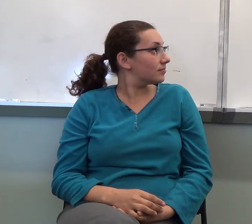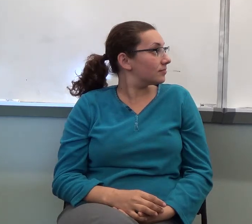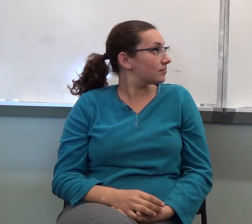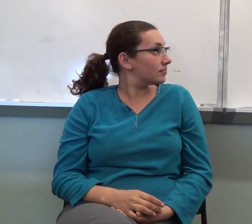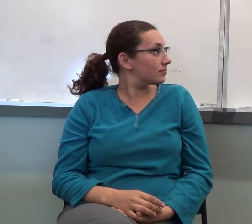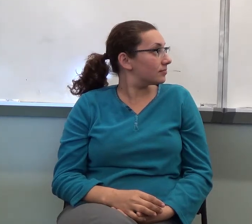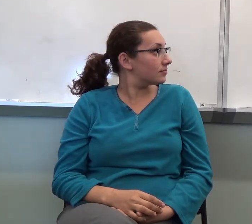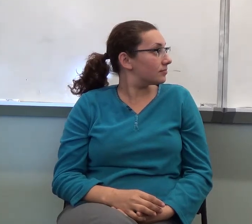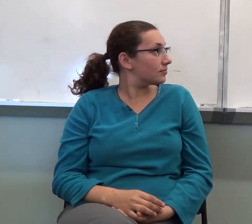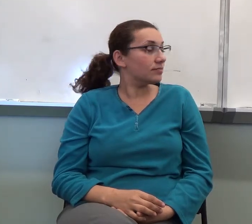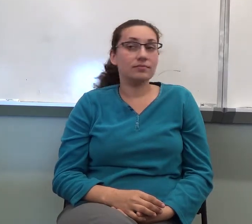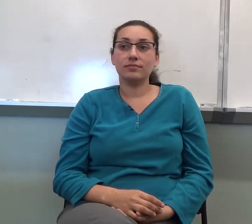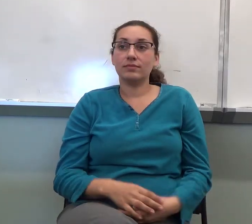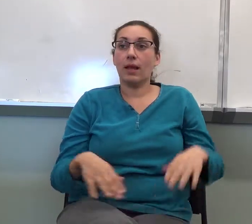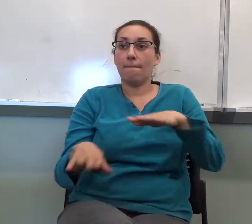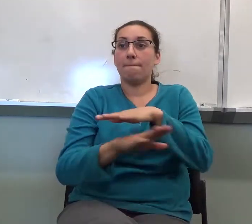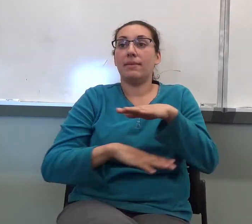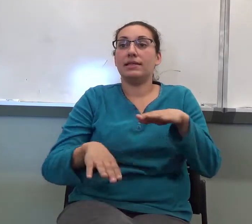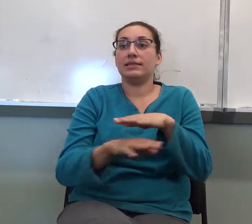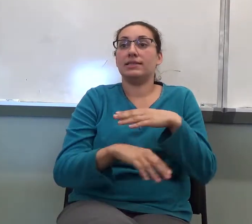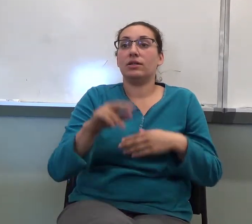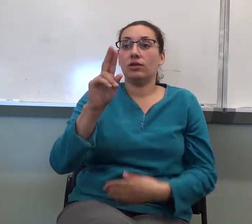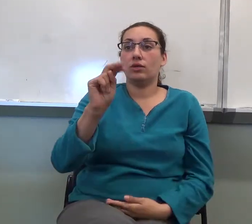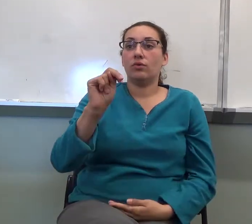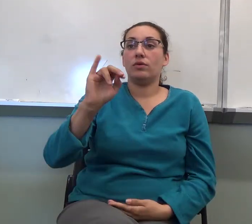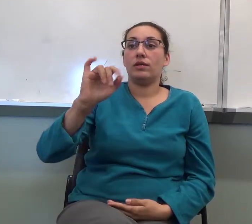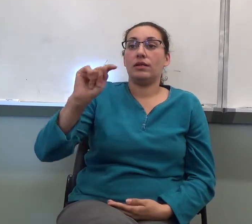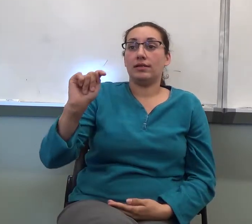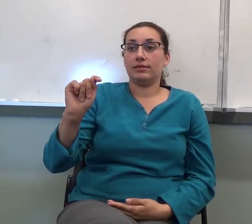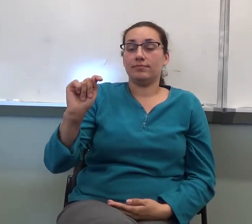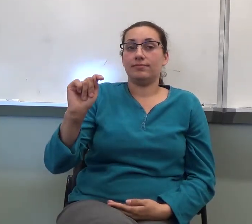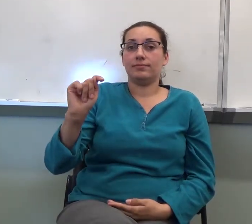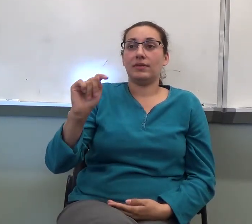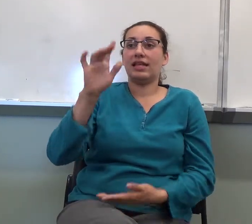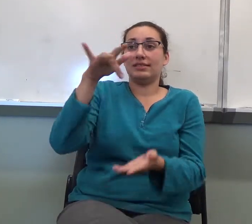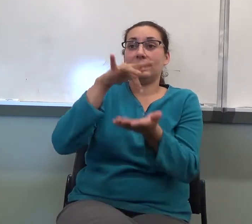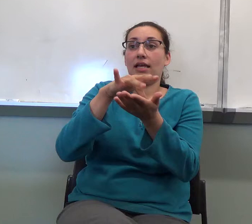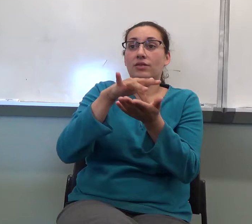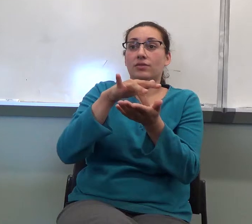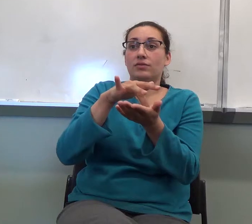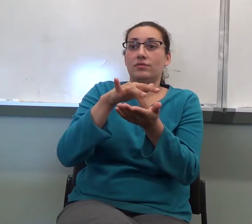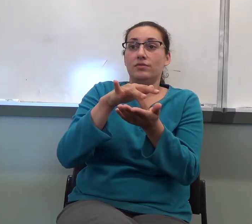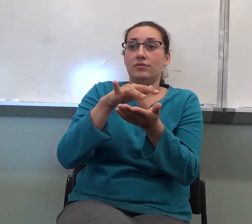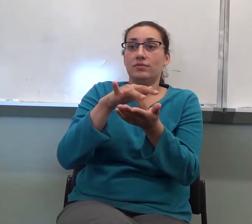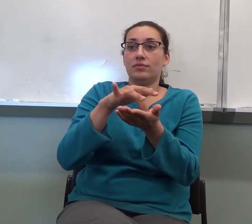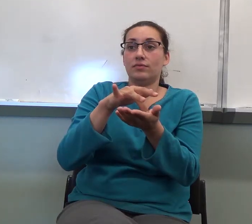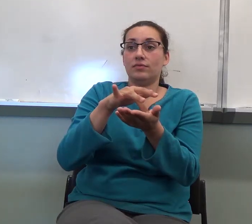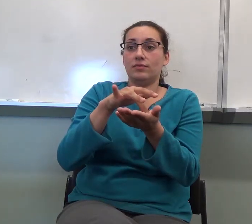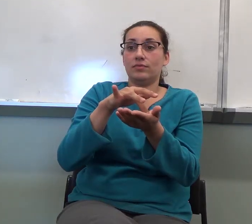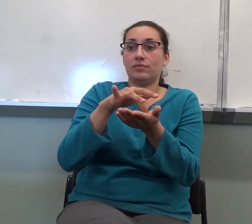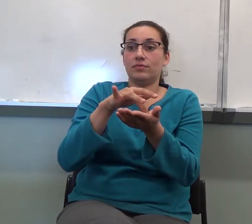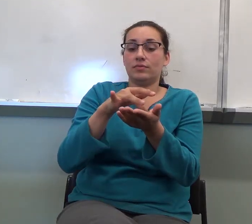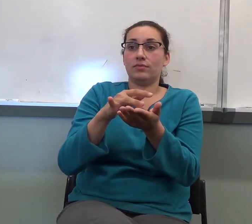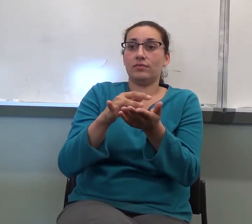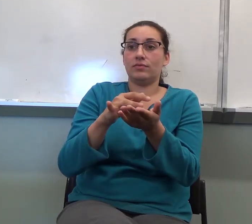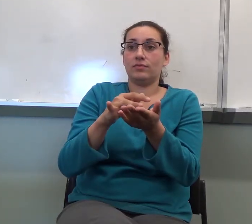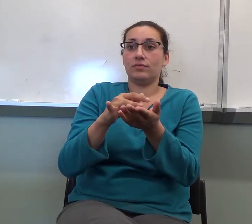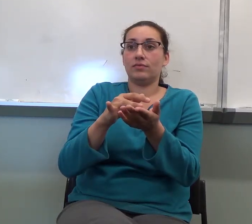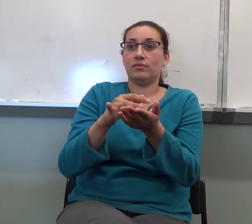Okay, our basic unit here, which in this case is a gram, is in the very center. If you go to the left of center, you're at